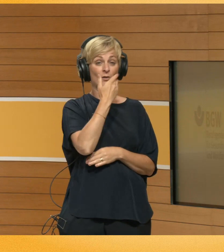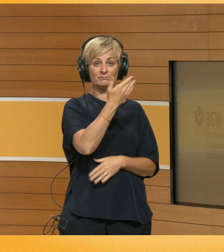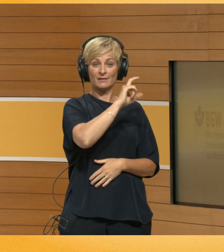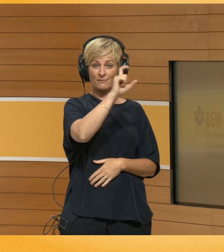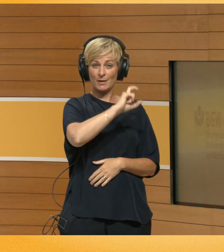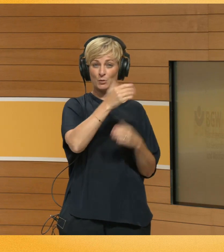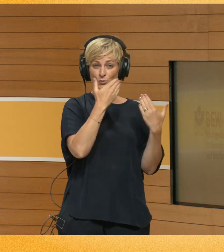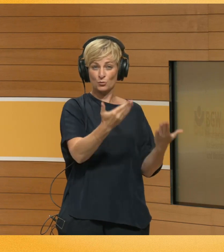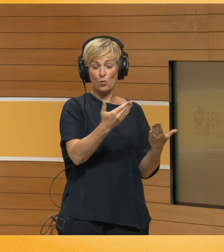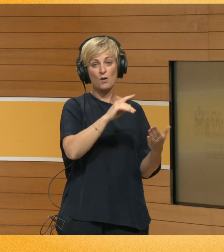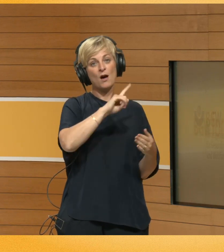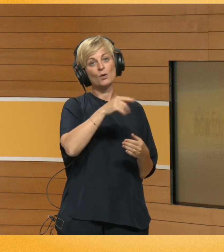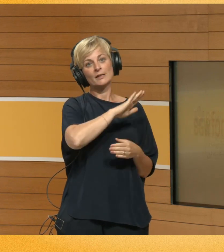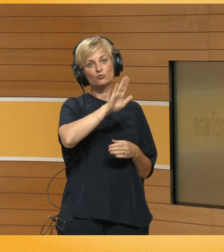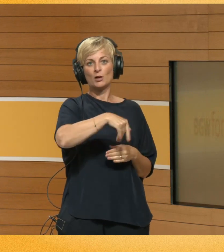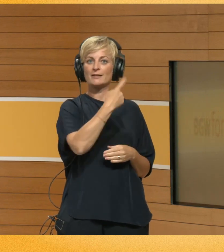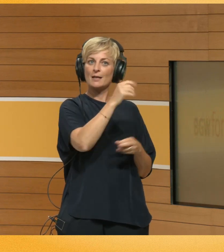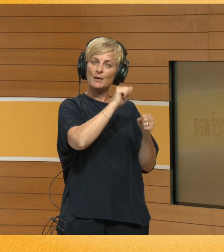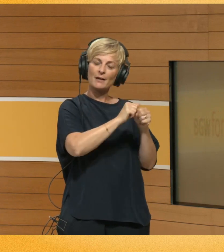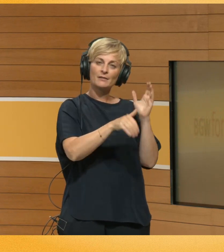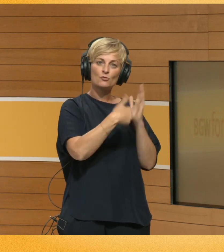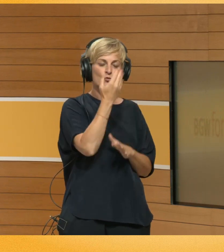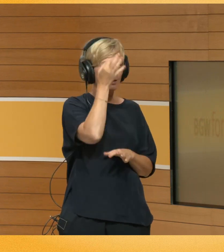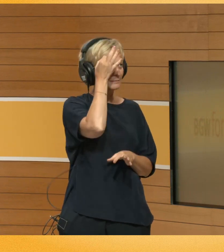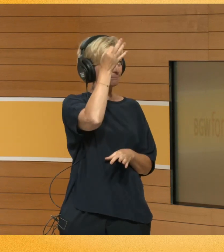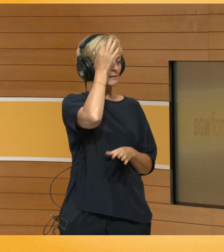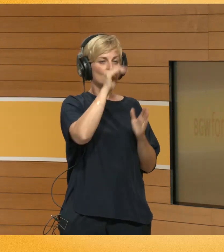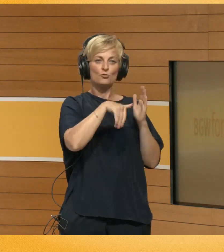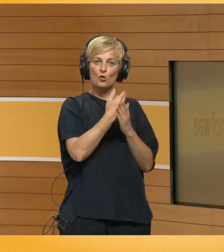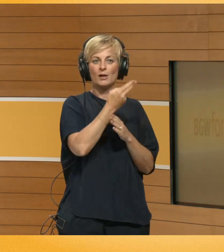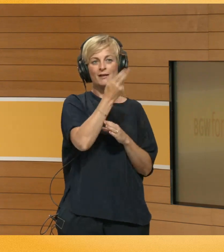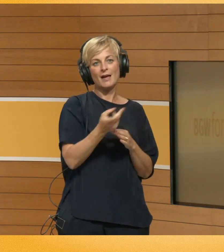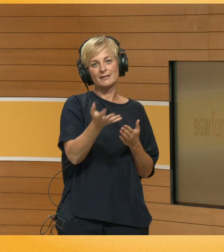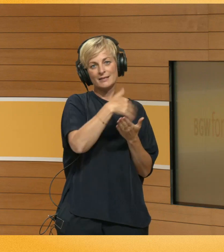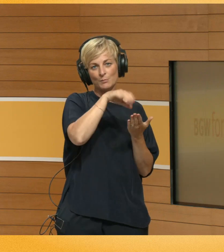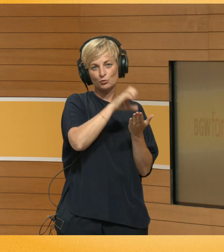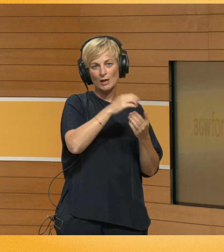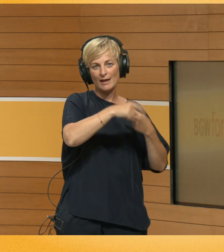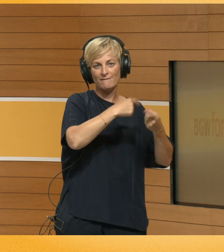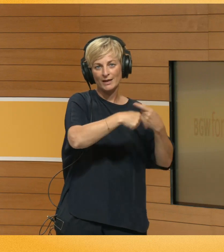that you need to redesign and once you purchase it or once you place it in the health system.